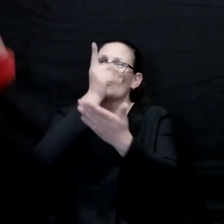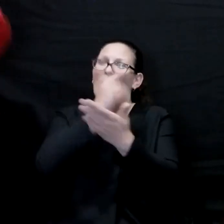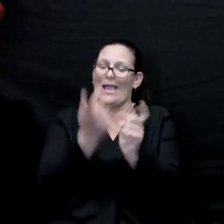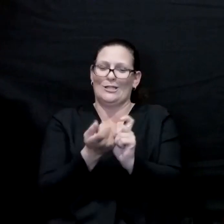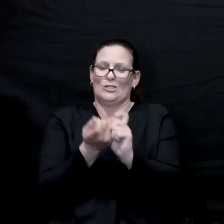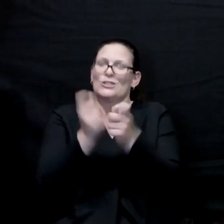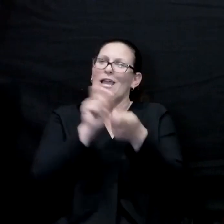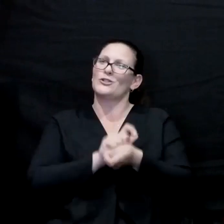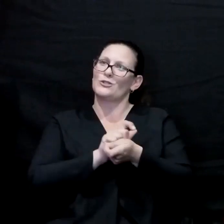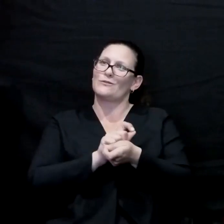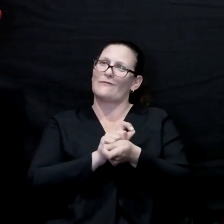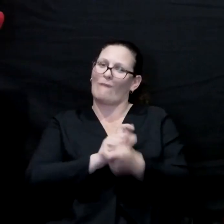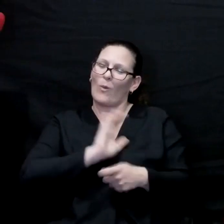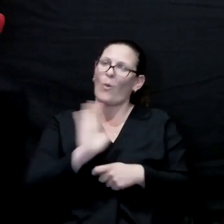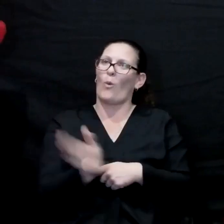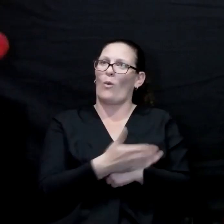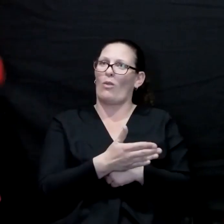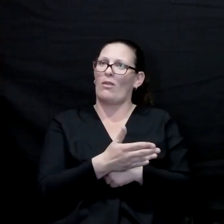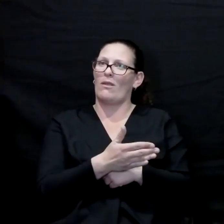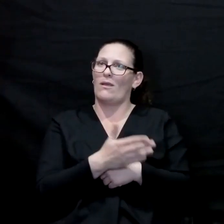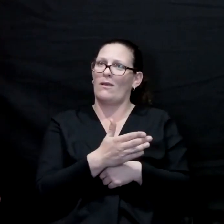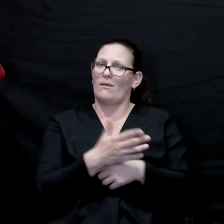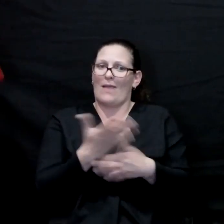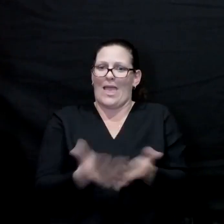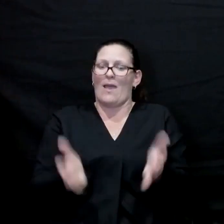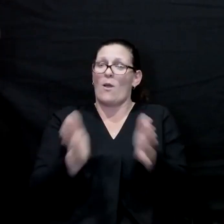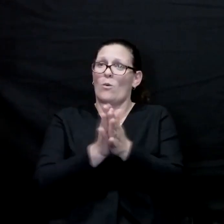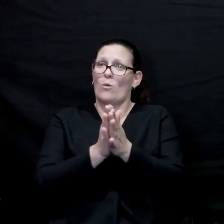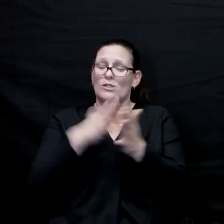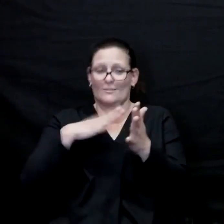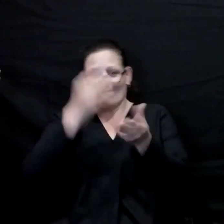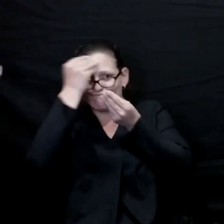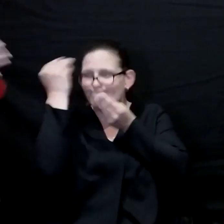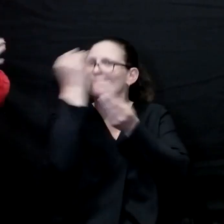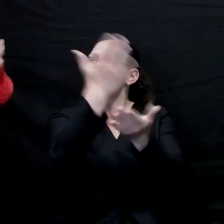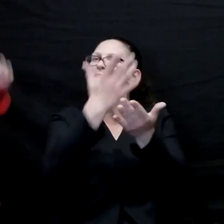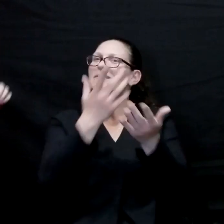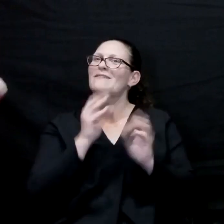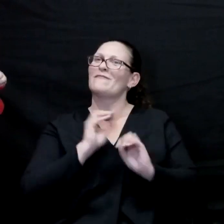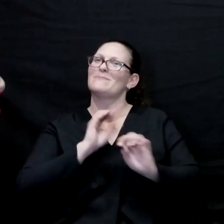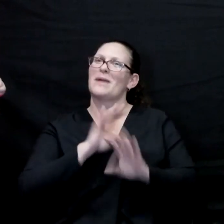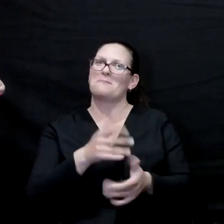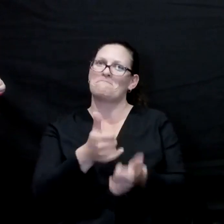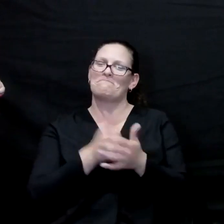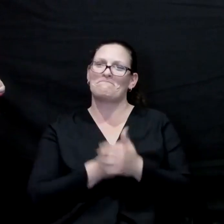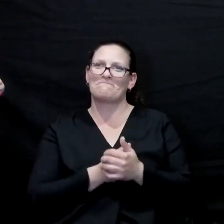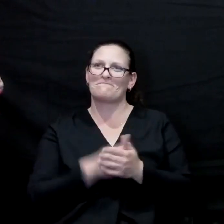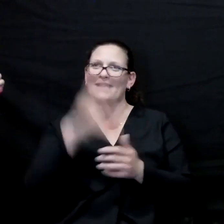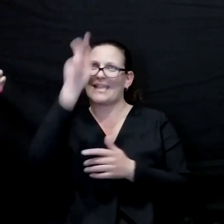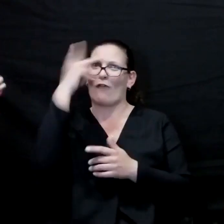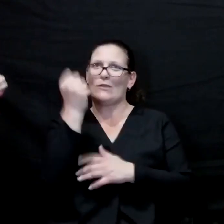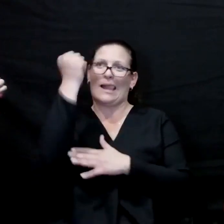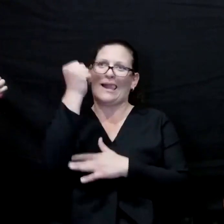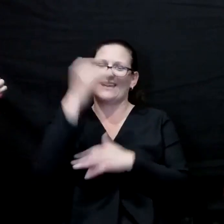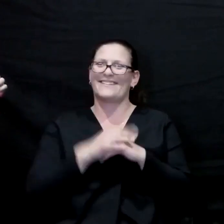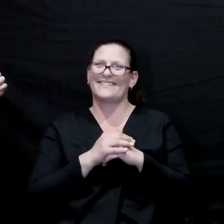by putting positive feedback in. Thank you. It's Meredith speaking.